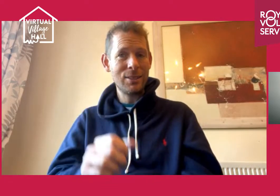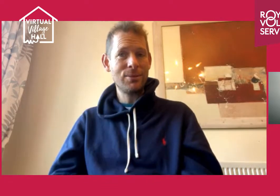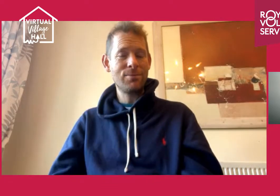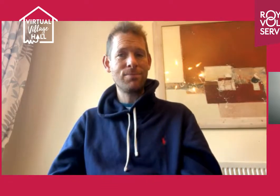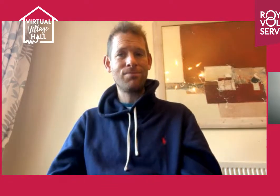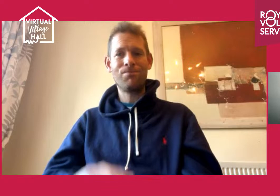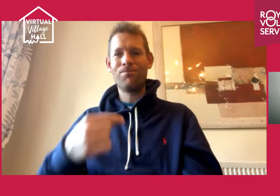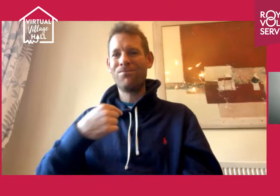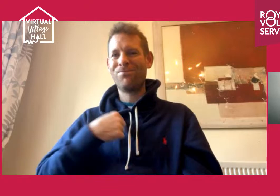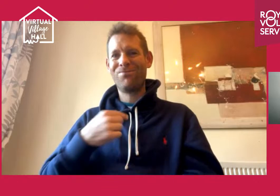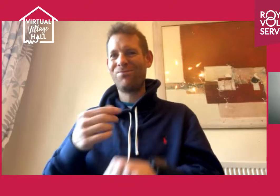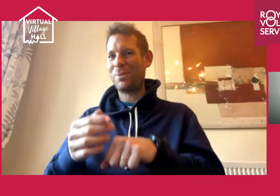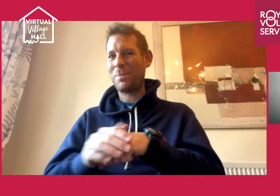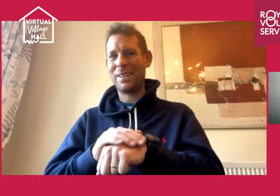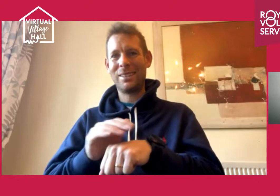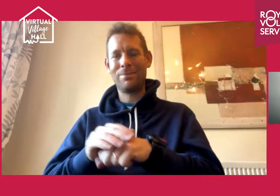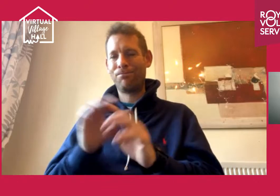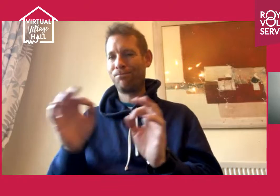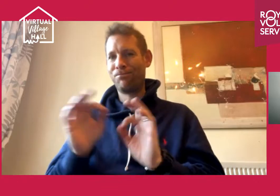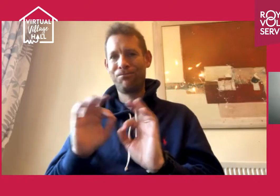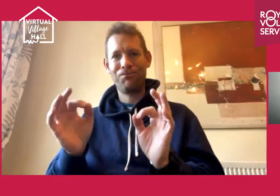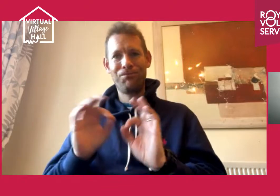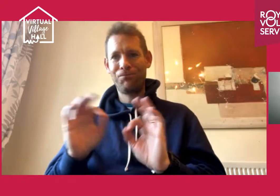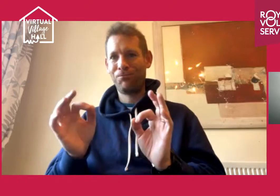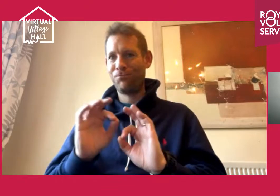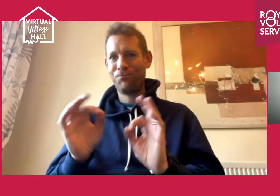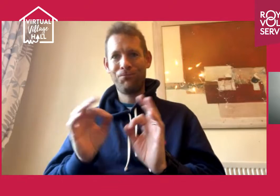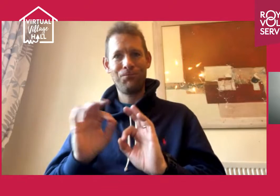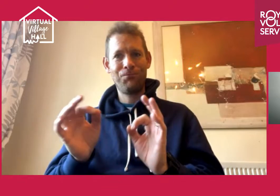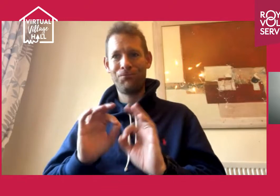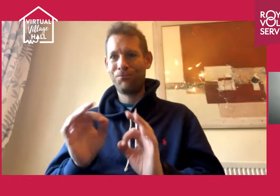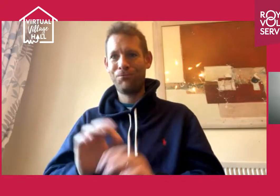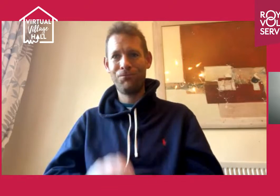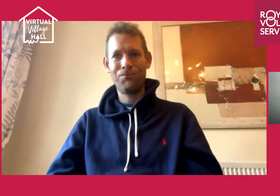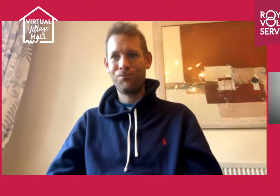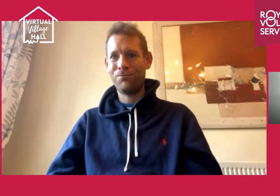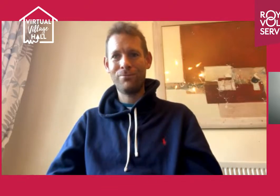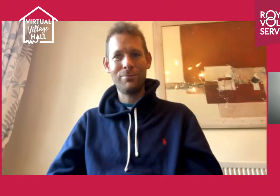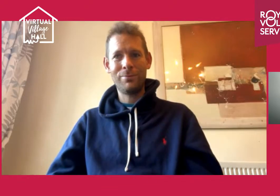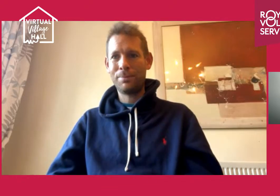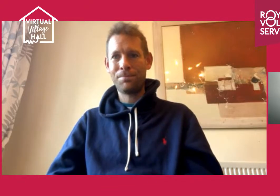So there's the question again. And the answer is, I don't have any pets.